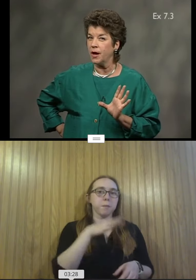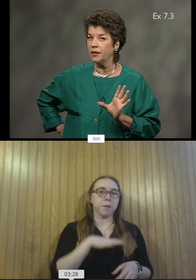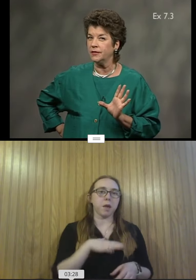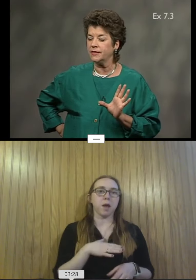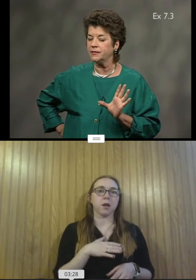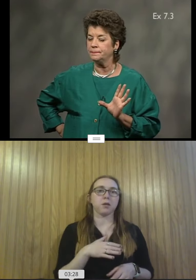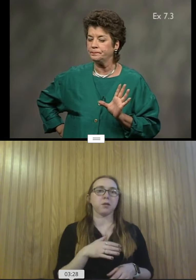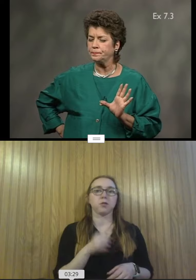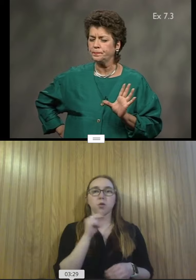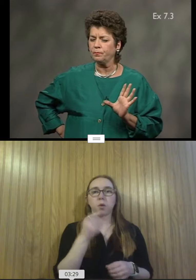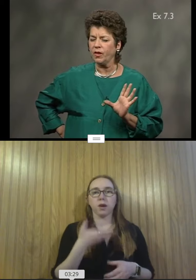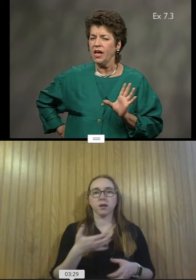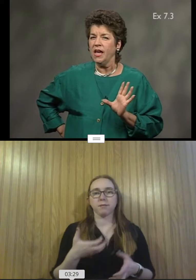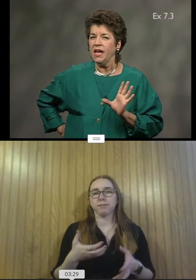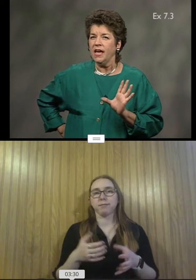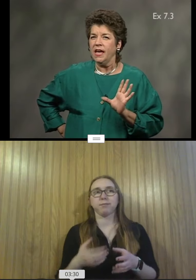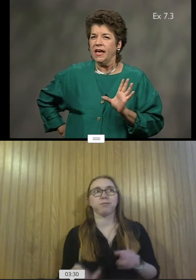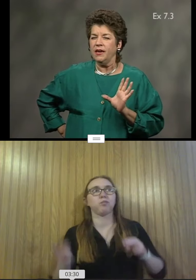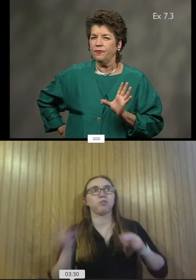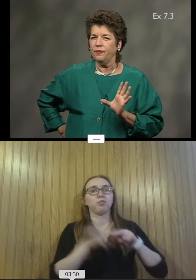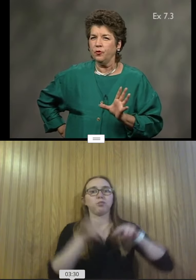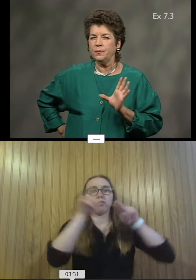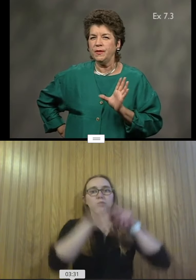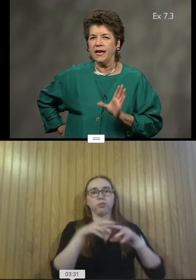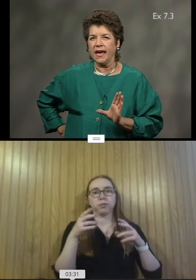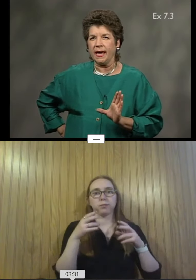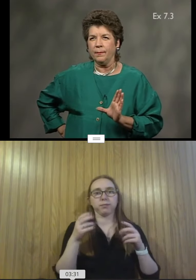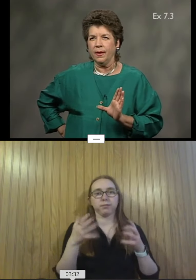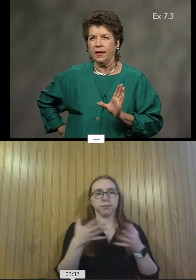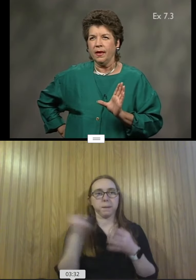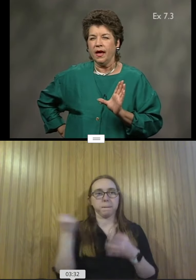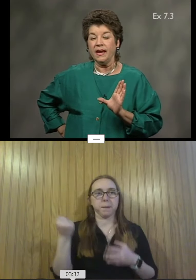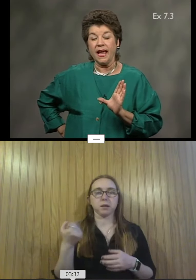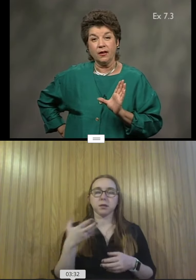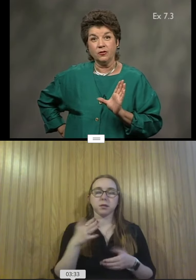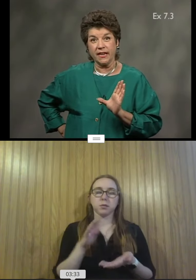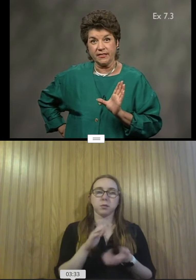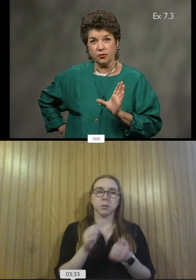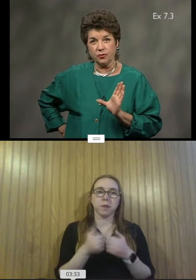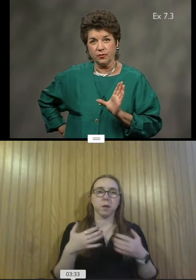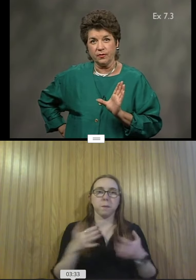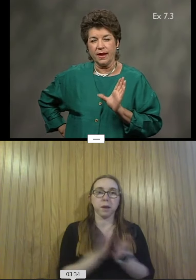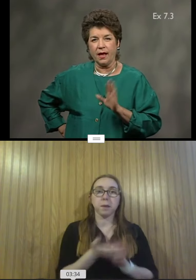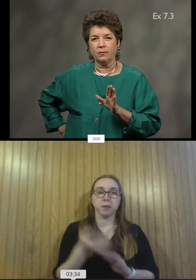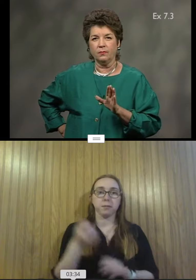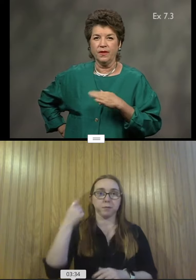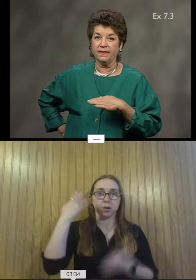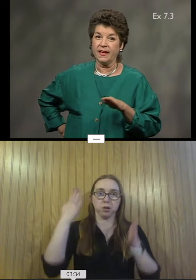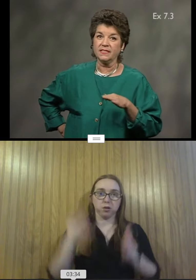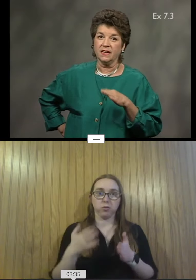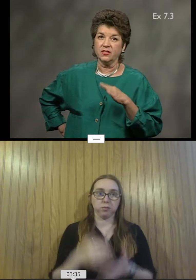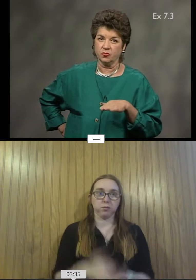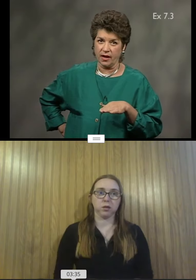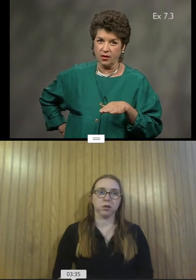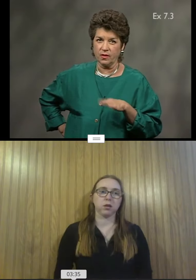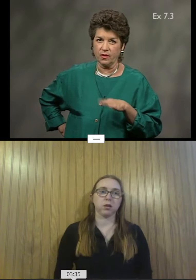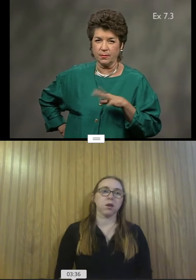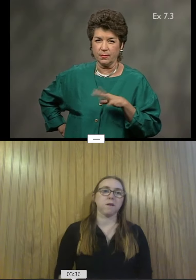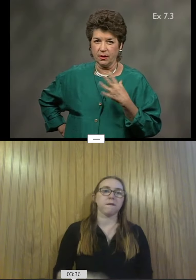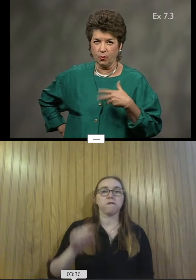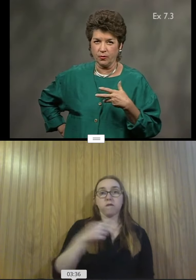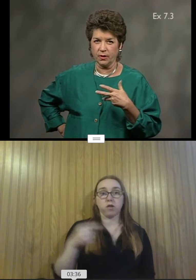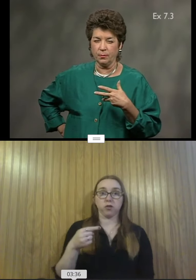went into politics. He first became an ale taster. Now, we think that's kind of strange